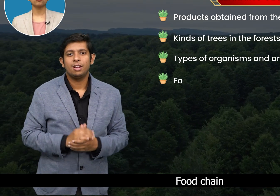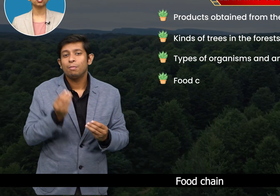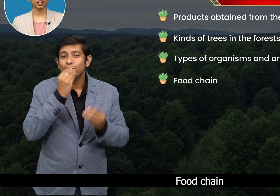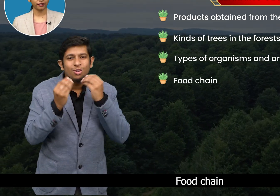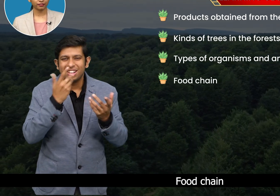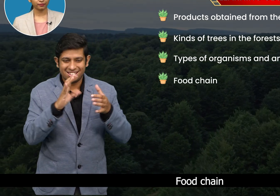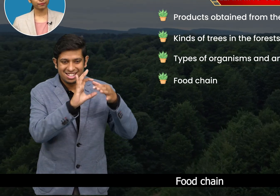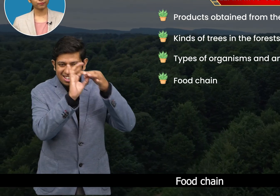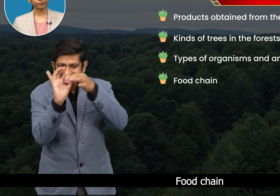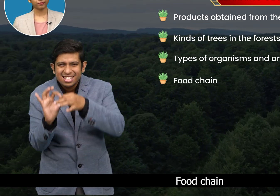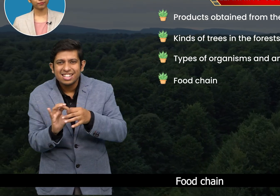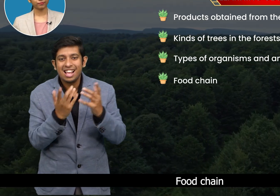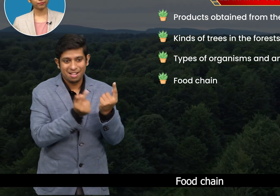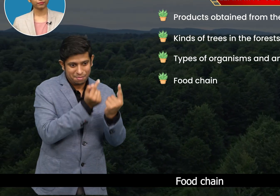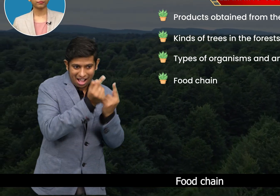Food chain.